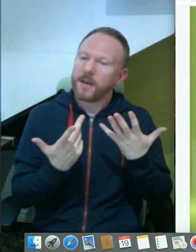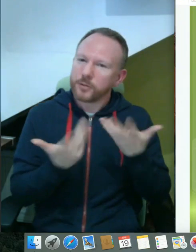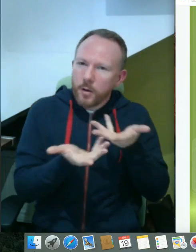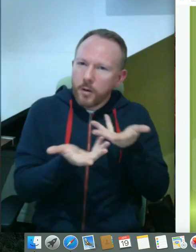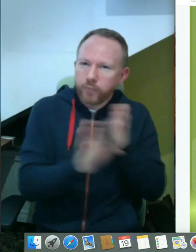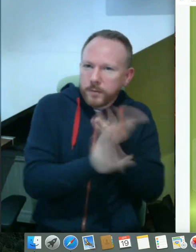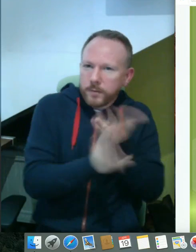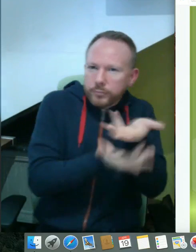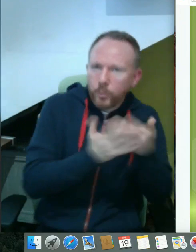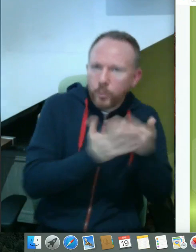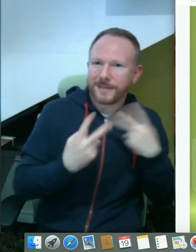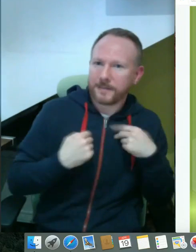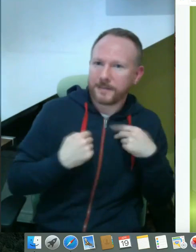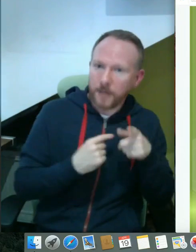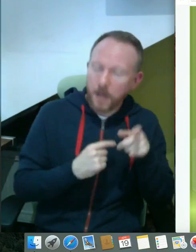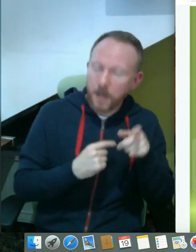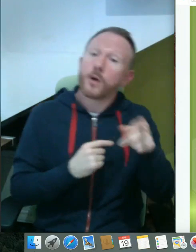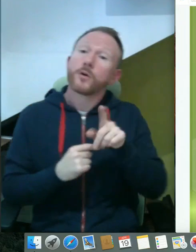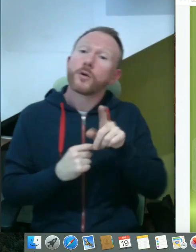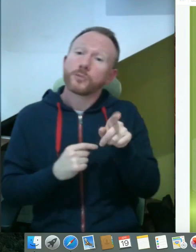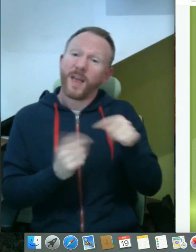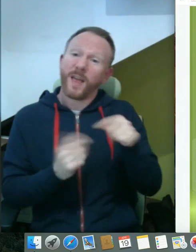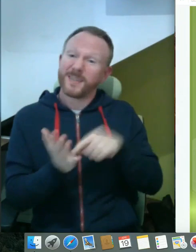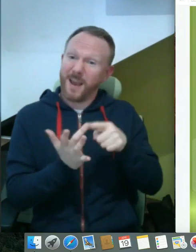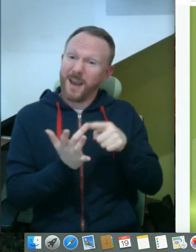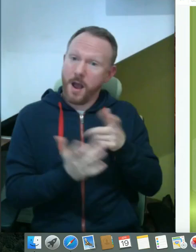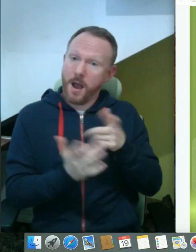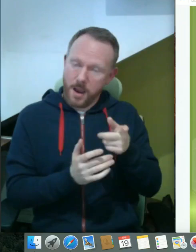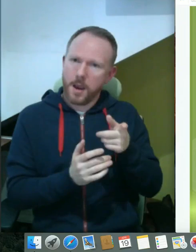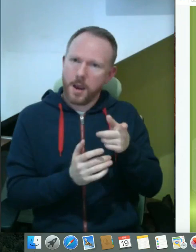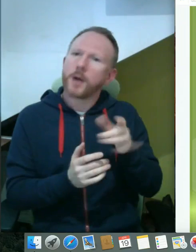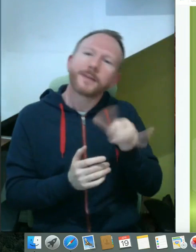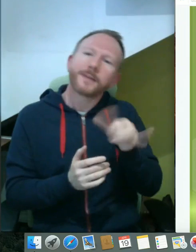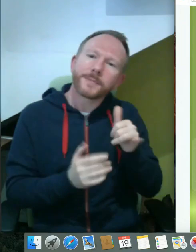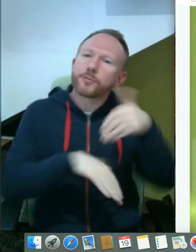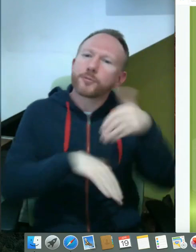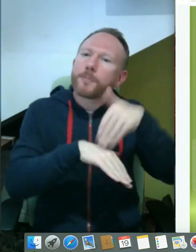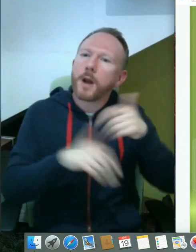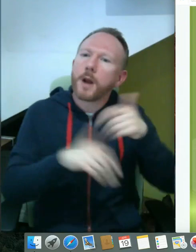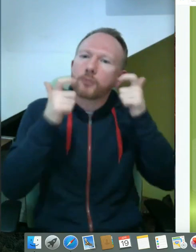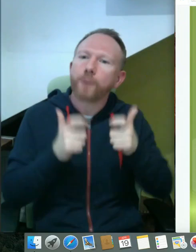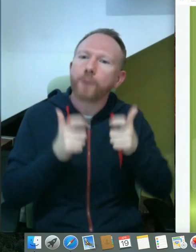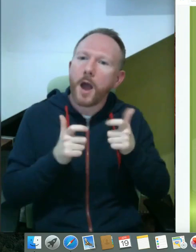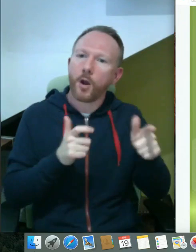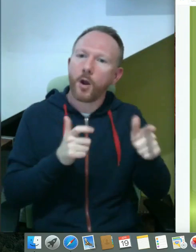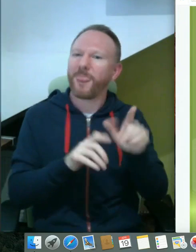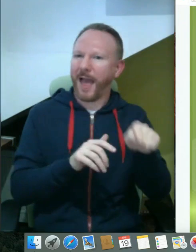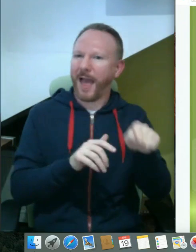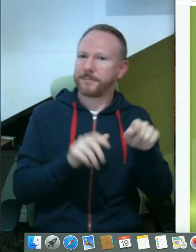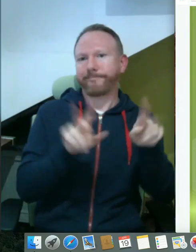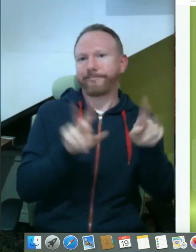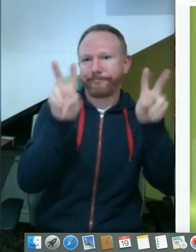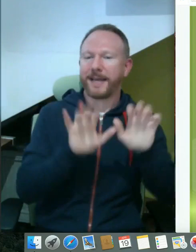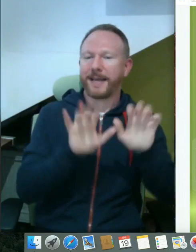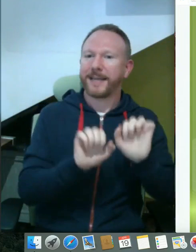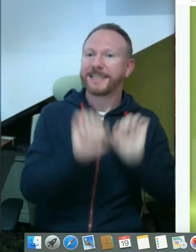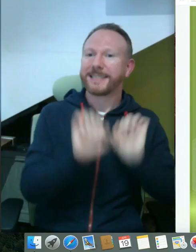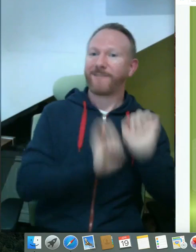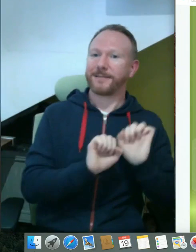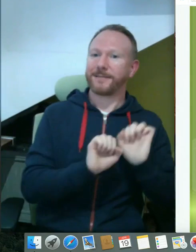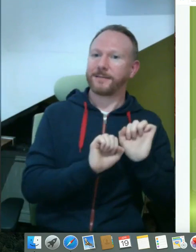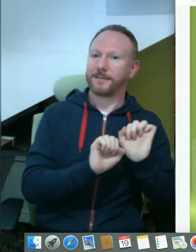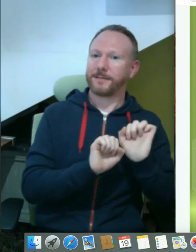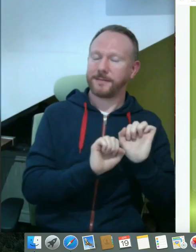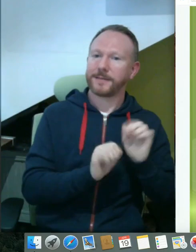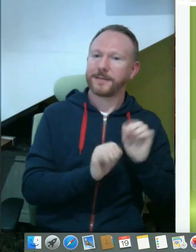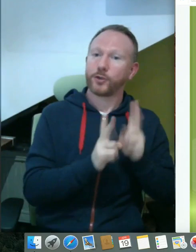So if separate teams of hearing interpreters are required to carry out the court interpreting